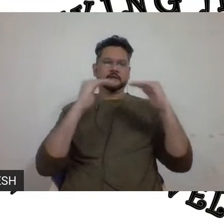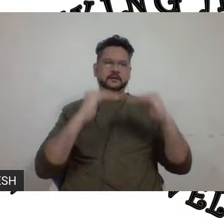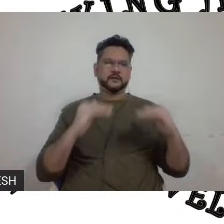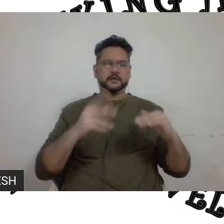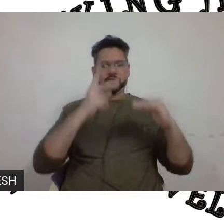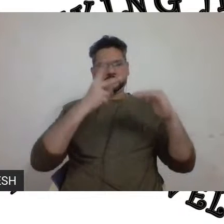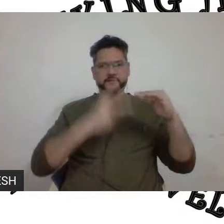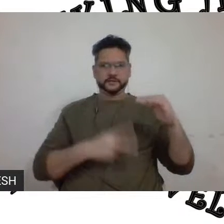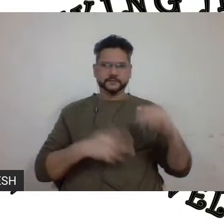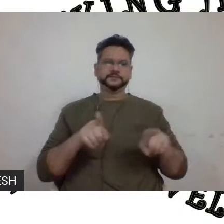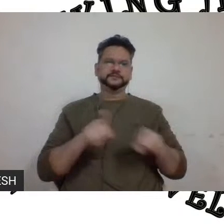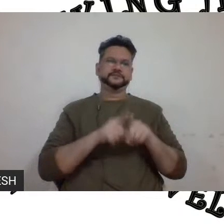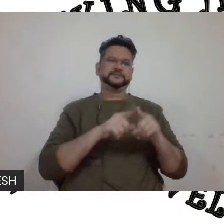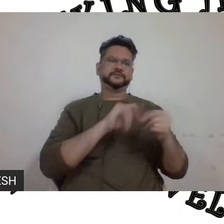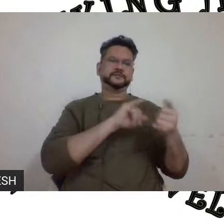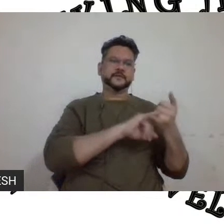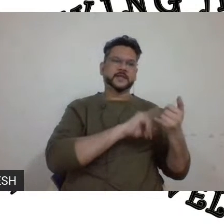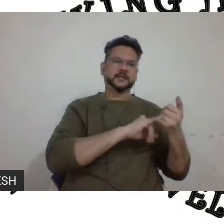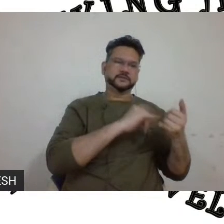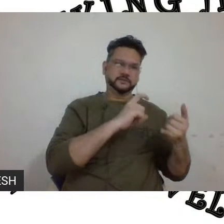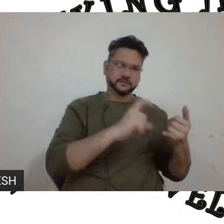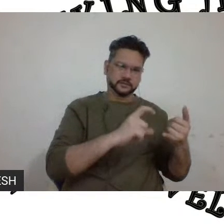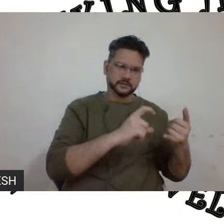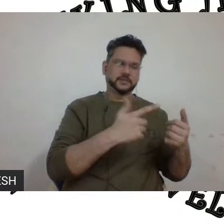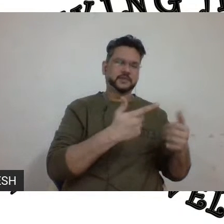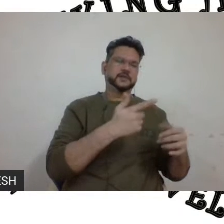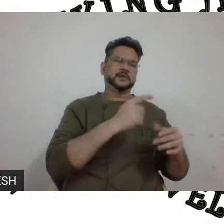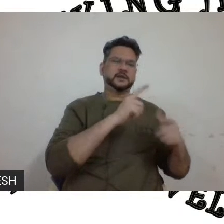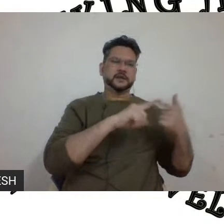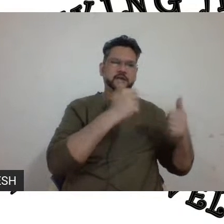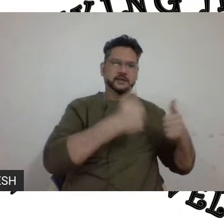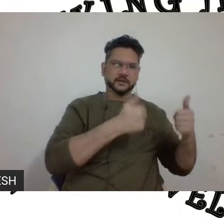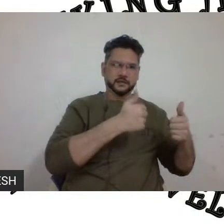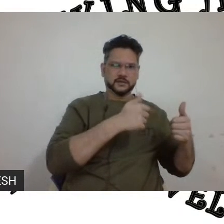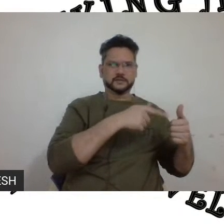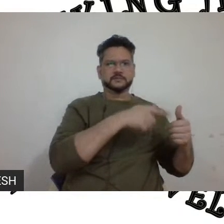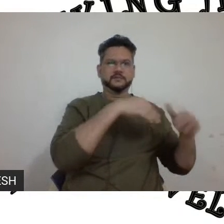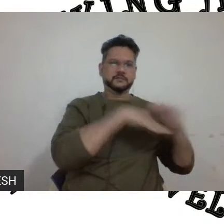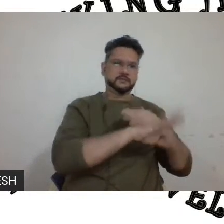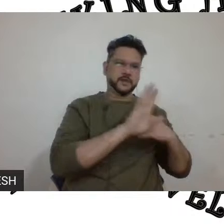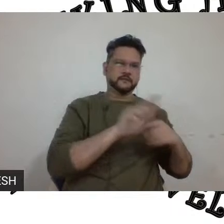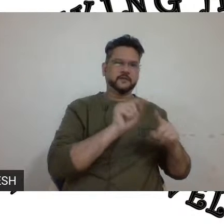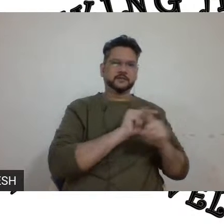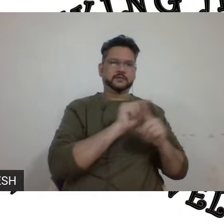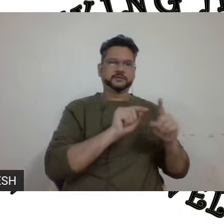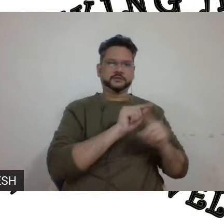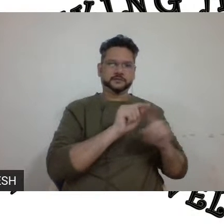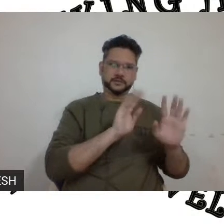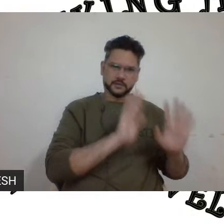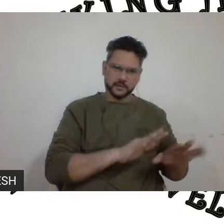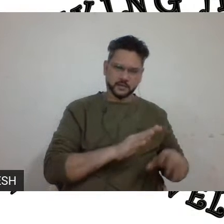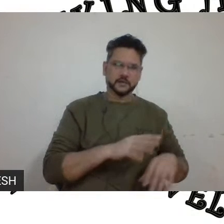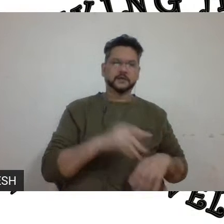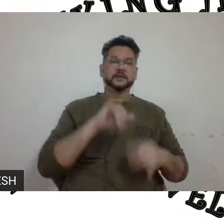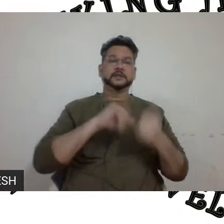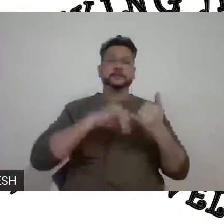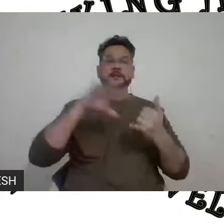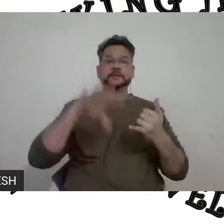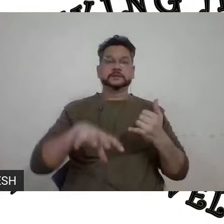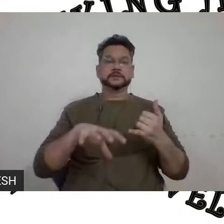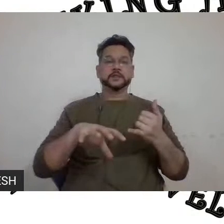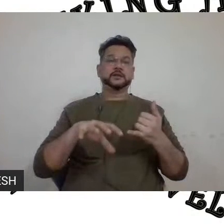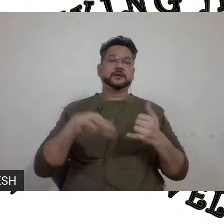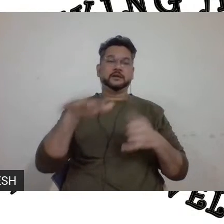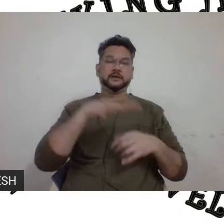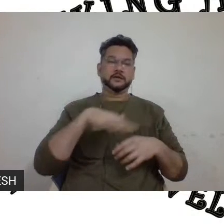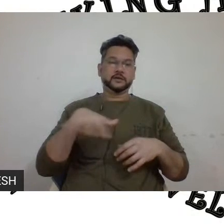CGL exam, which provides you reservation there as well, and to various state service commissions conducting exams